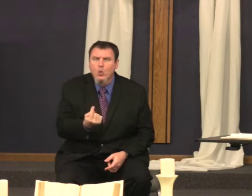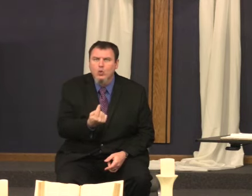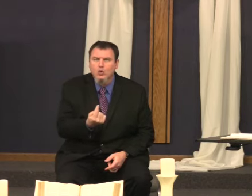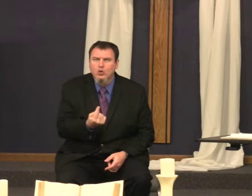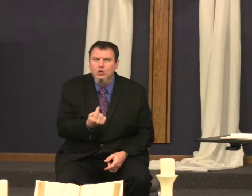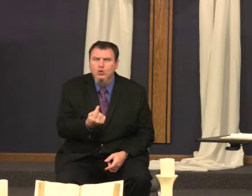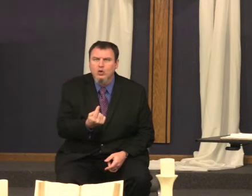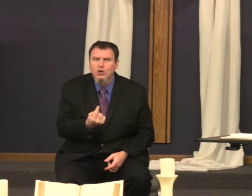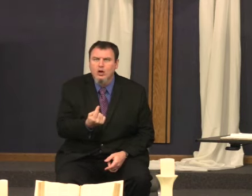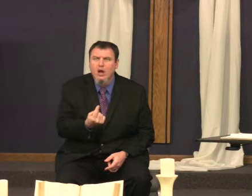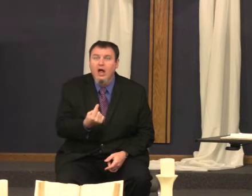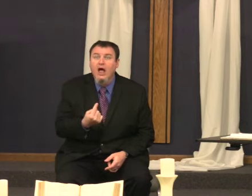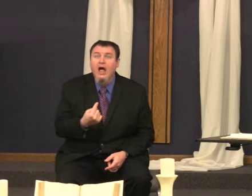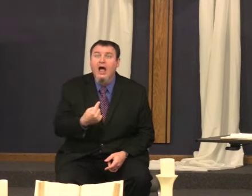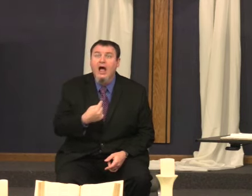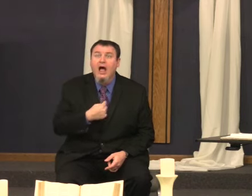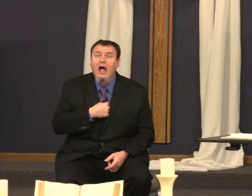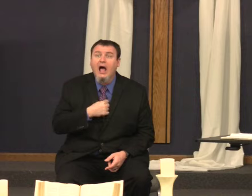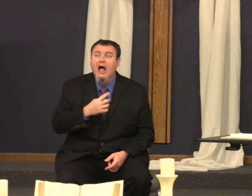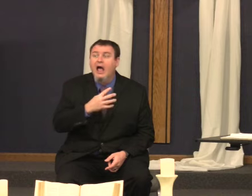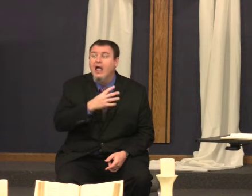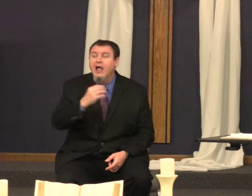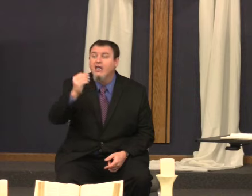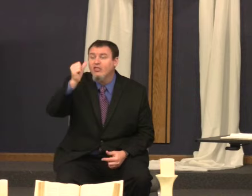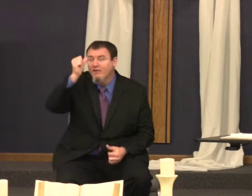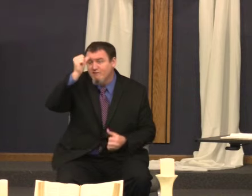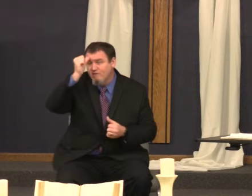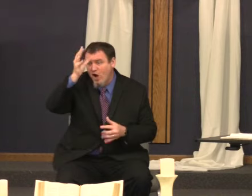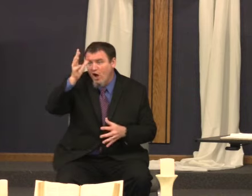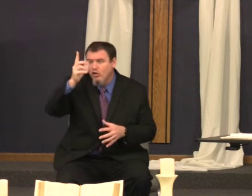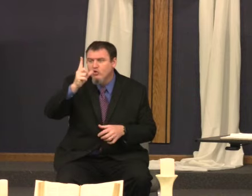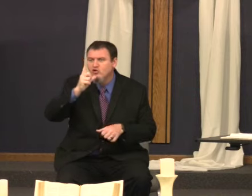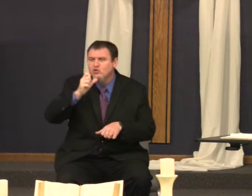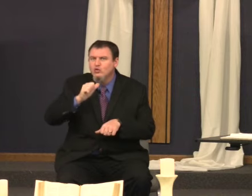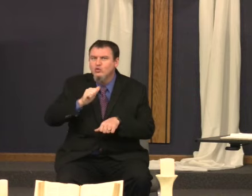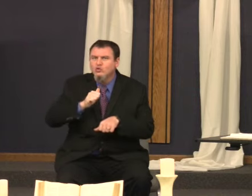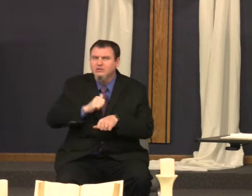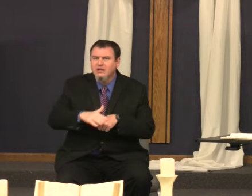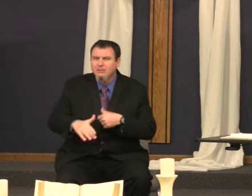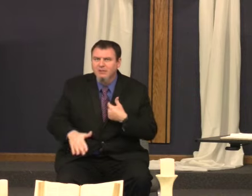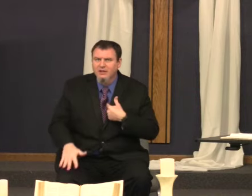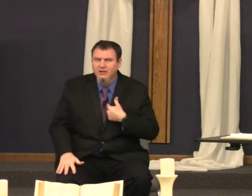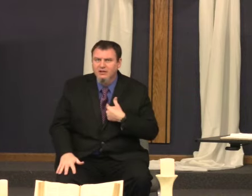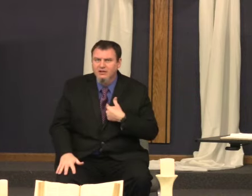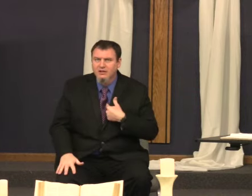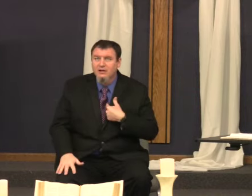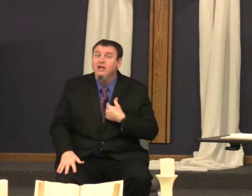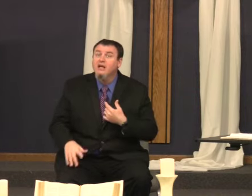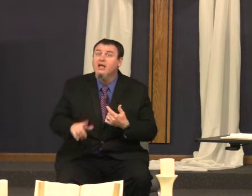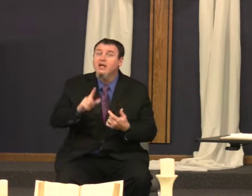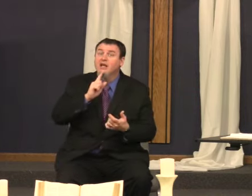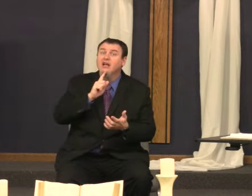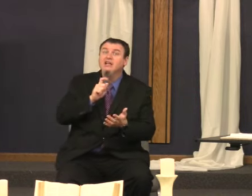I am not alone. I am the Father that sent me.